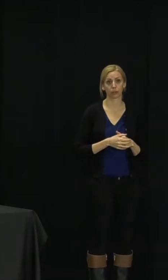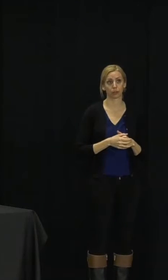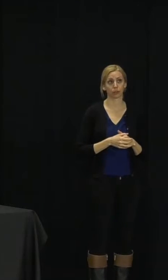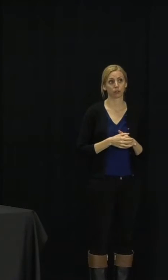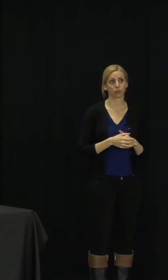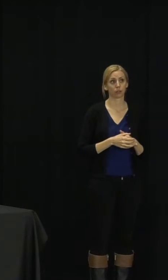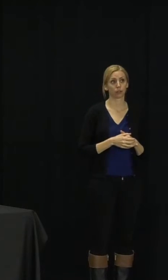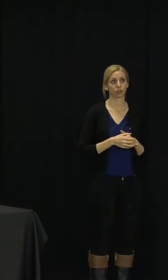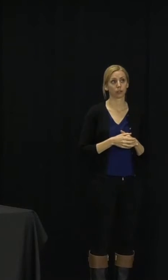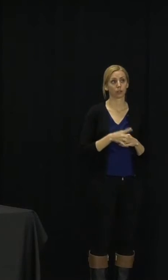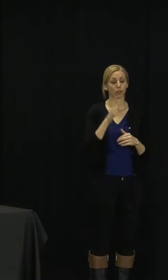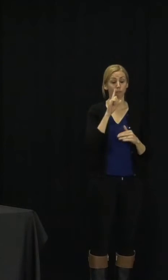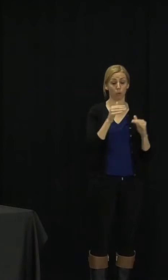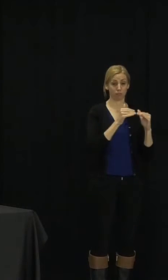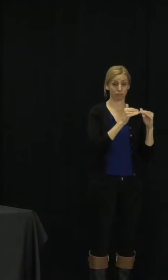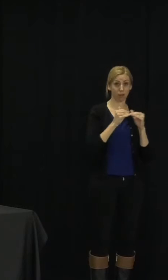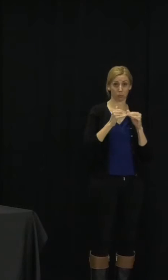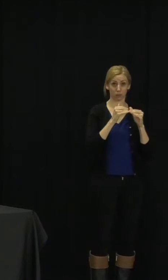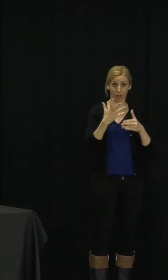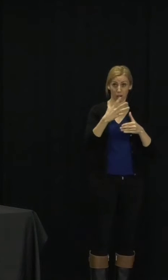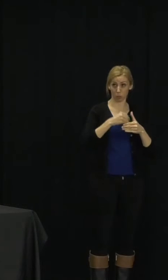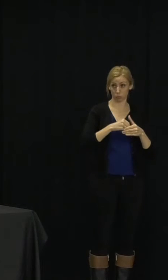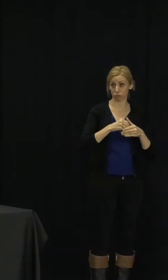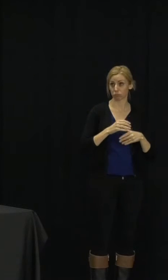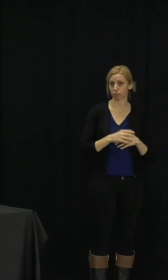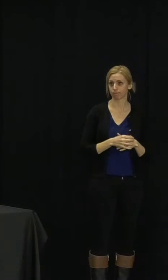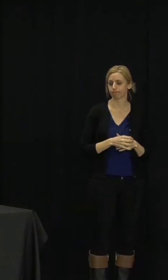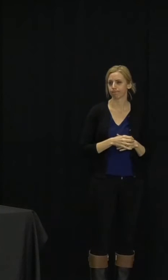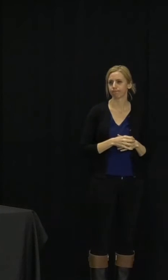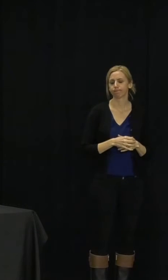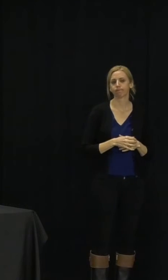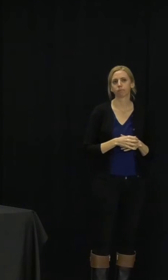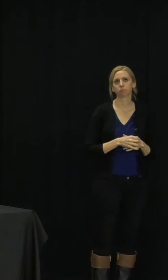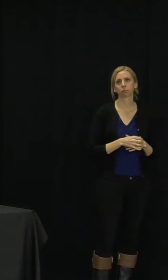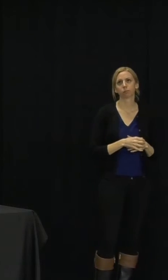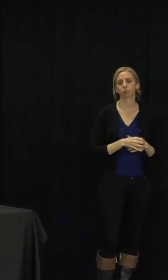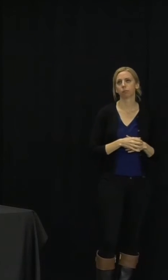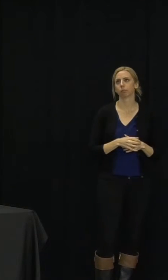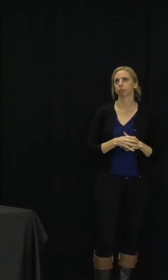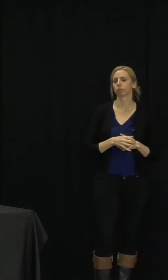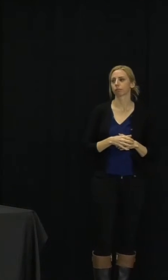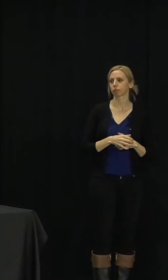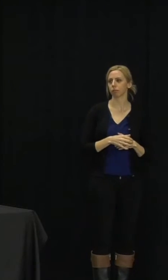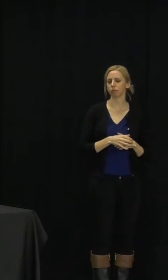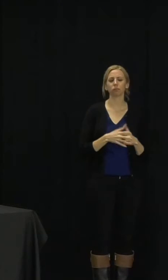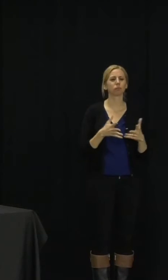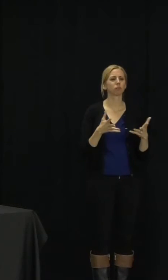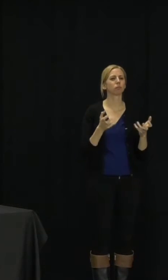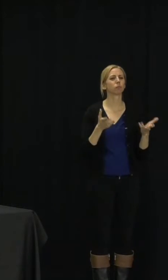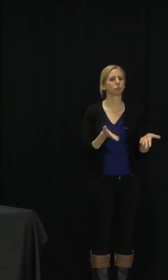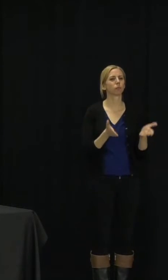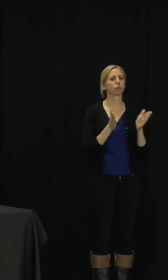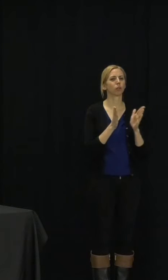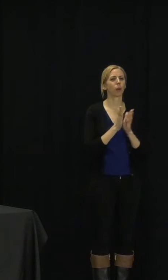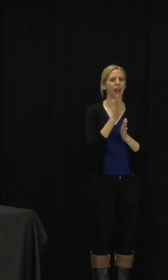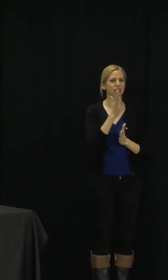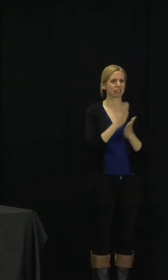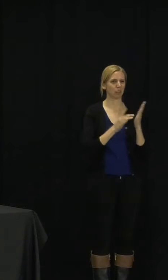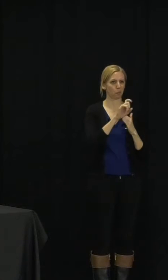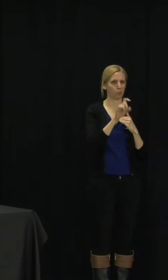ways. My second recommendation is that I would really encourage funders to